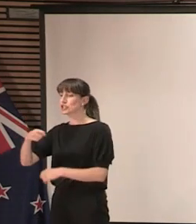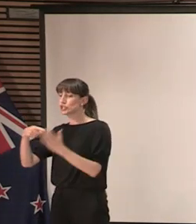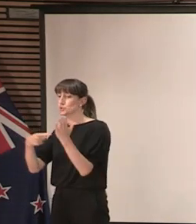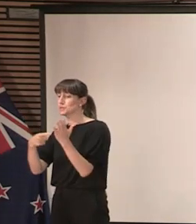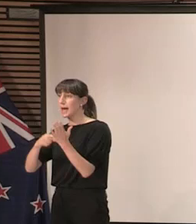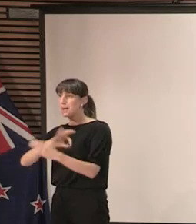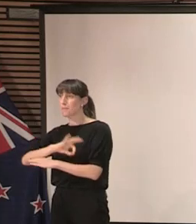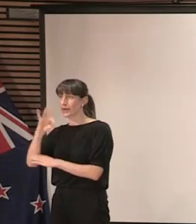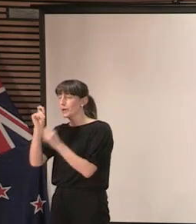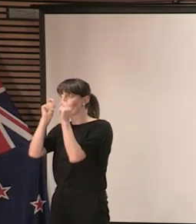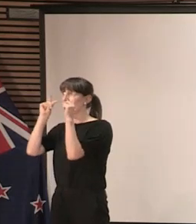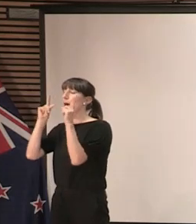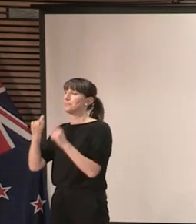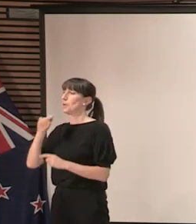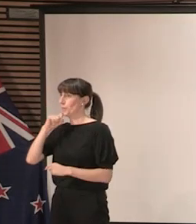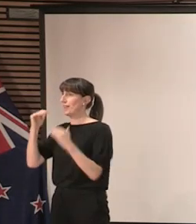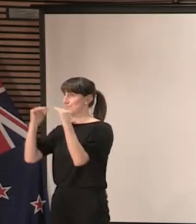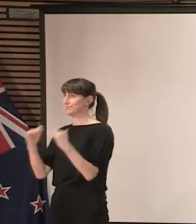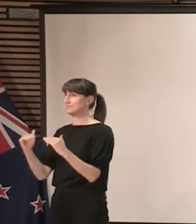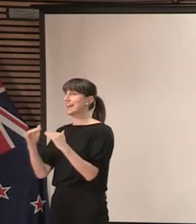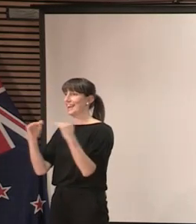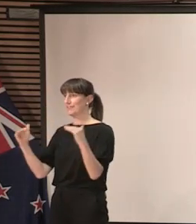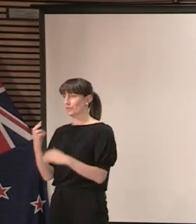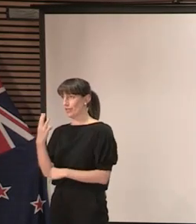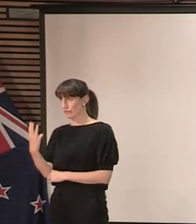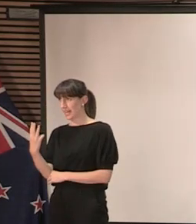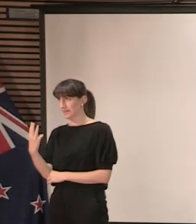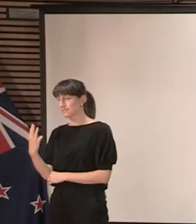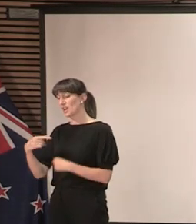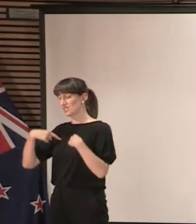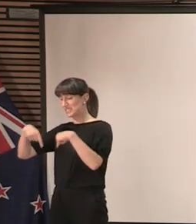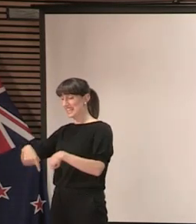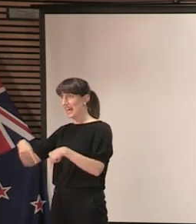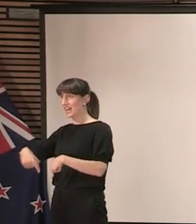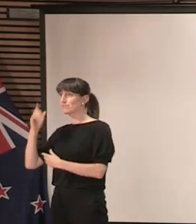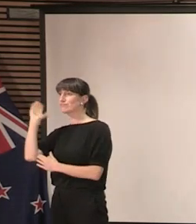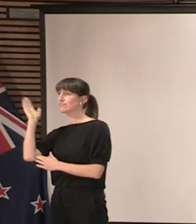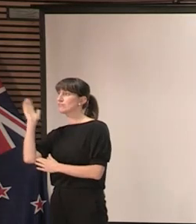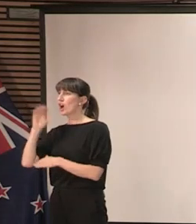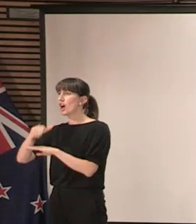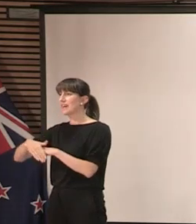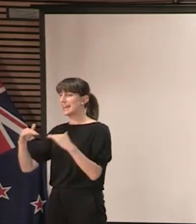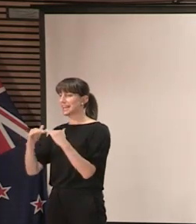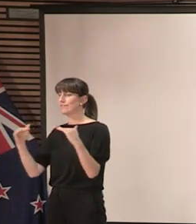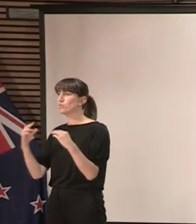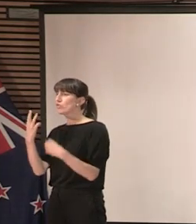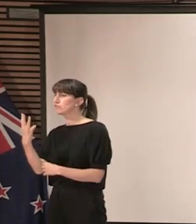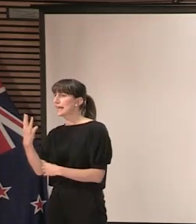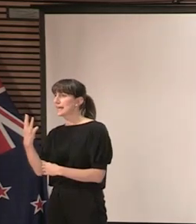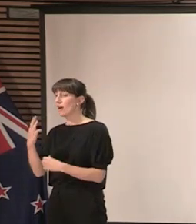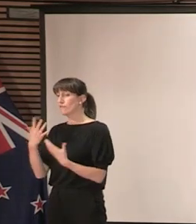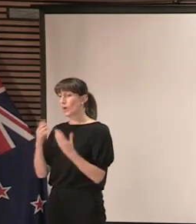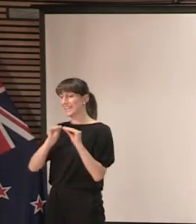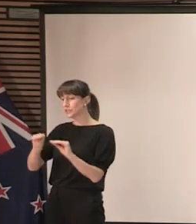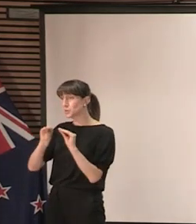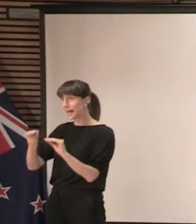morning. Today I'm here to set out what moving to alert level 3 next will look like for our schools, our early learning services